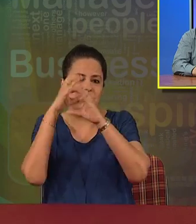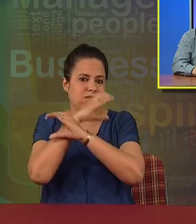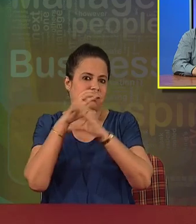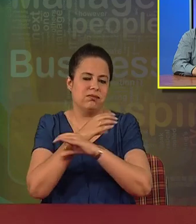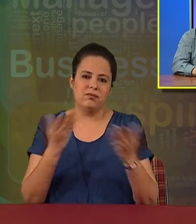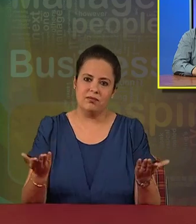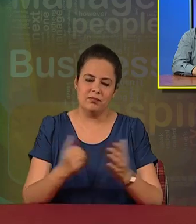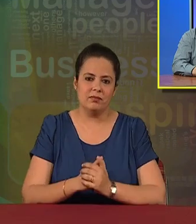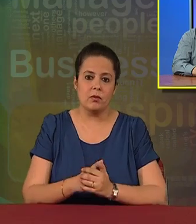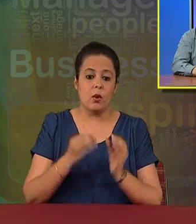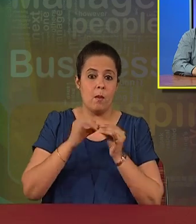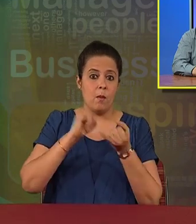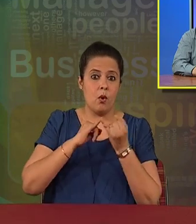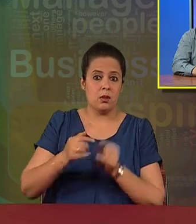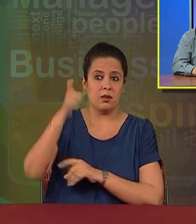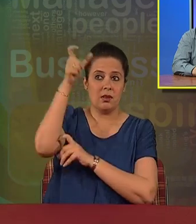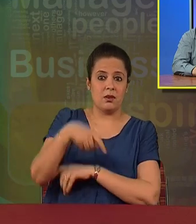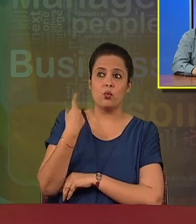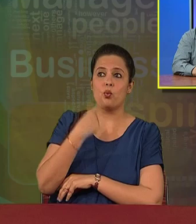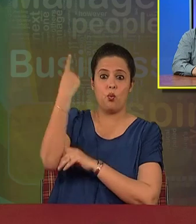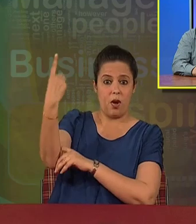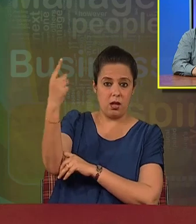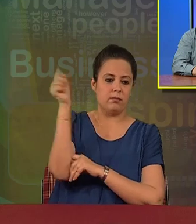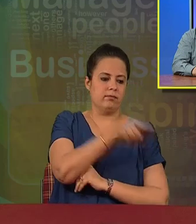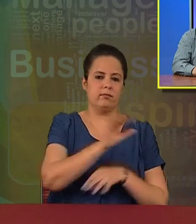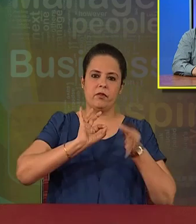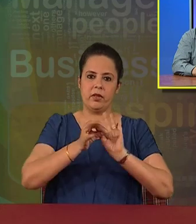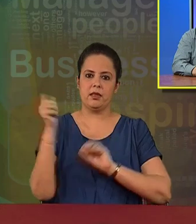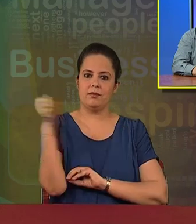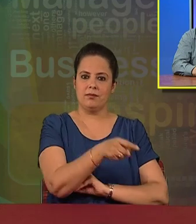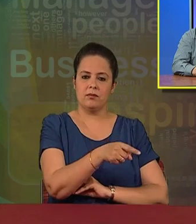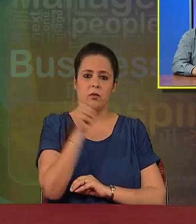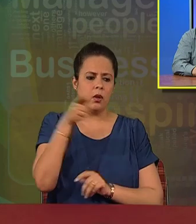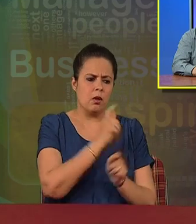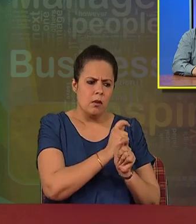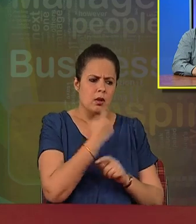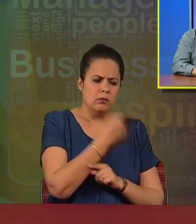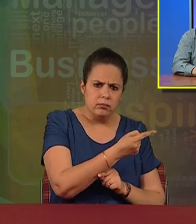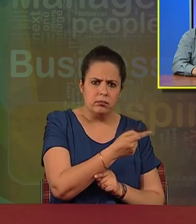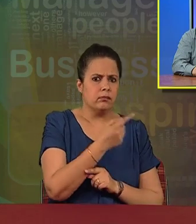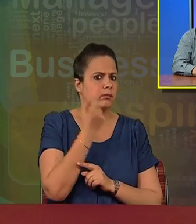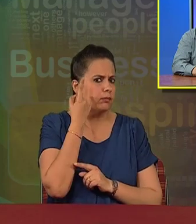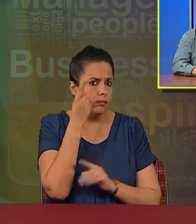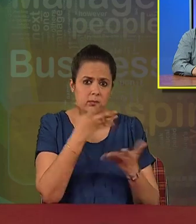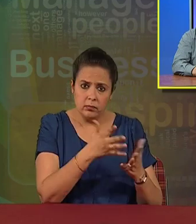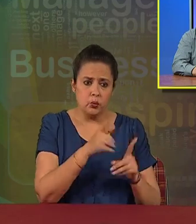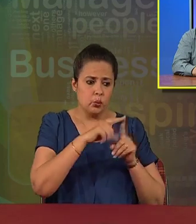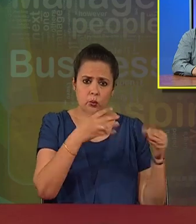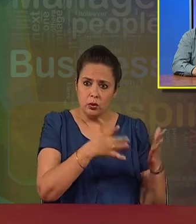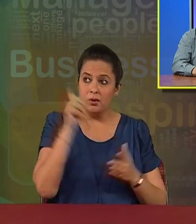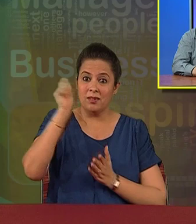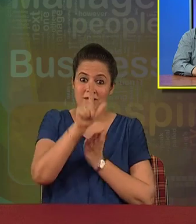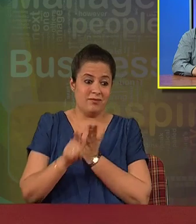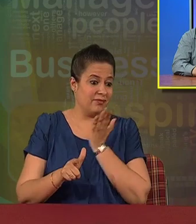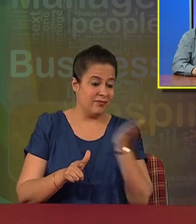If there is one boss, the responsibility will be fixed. And if employee is unable to complete his task, will be kept responsible.